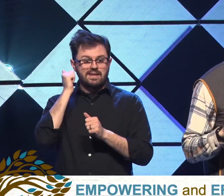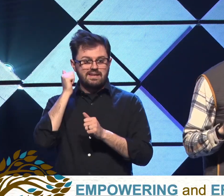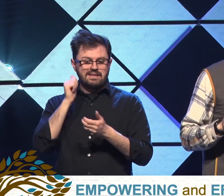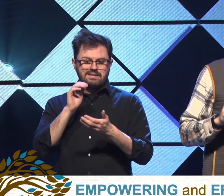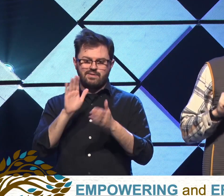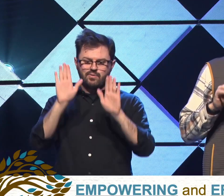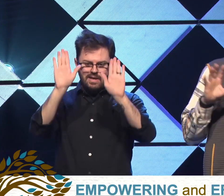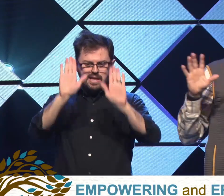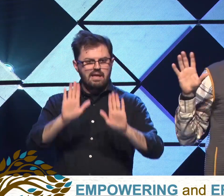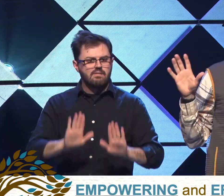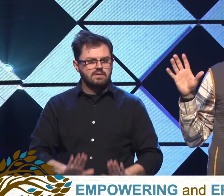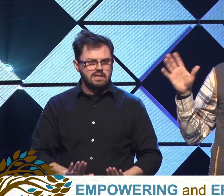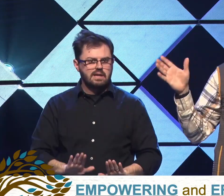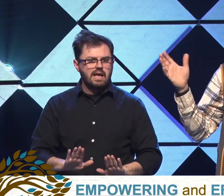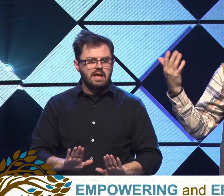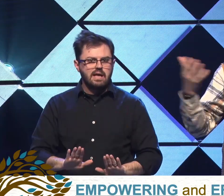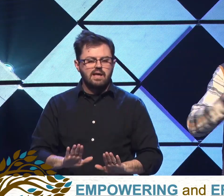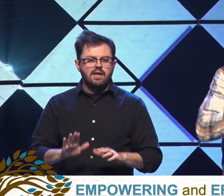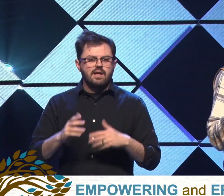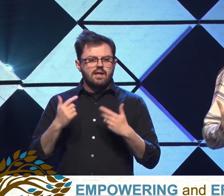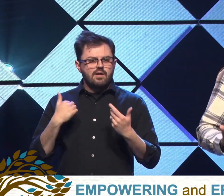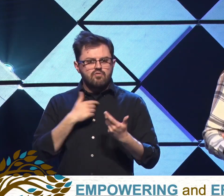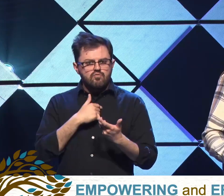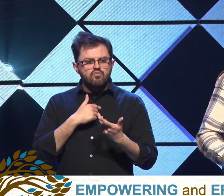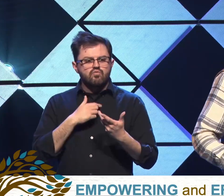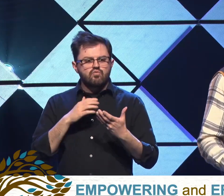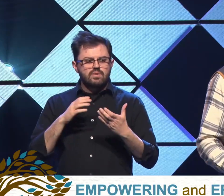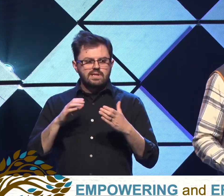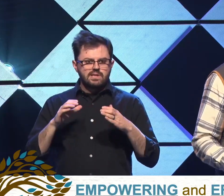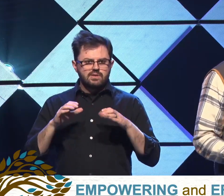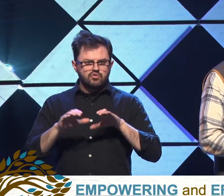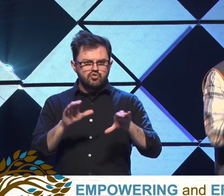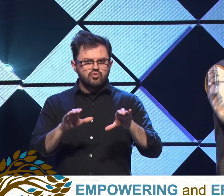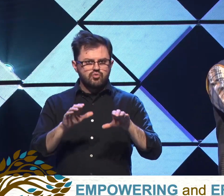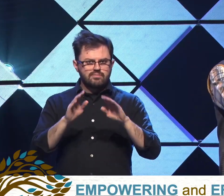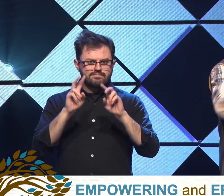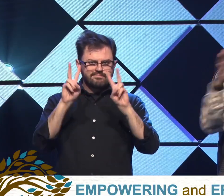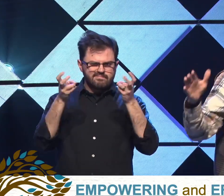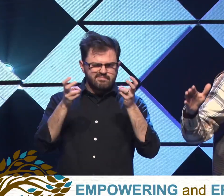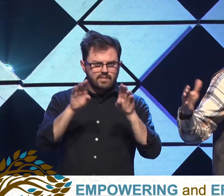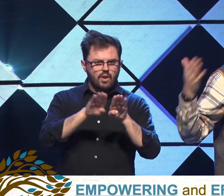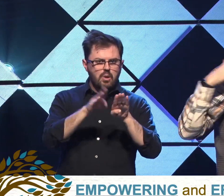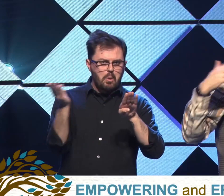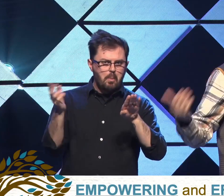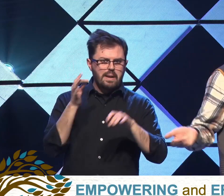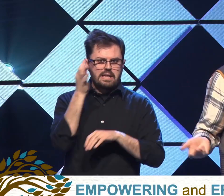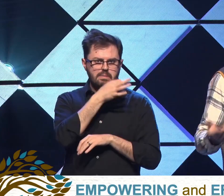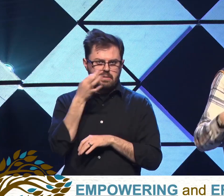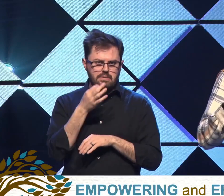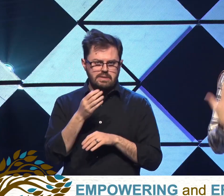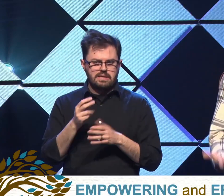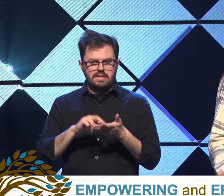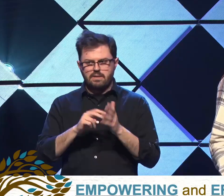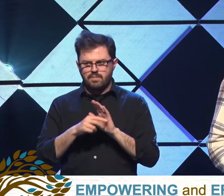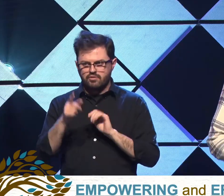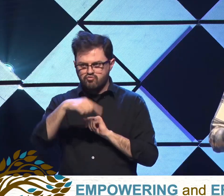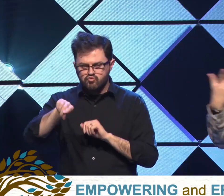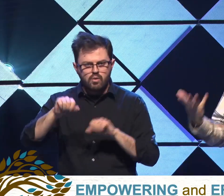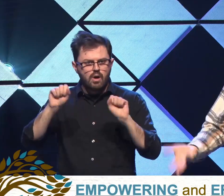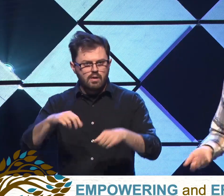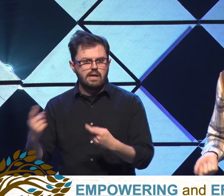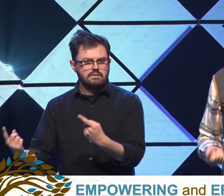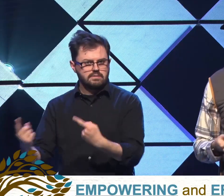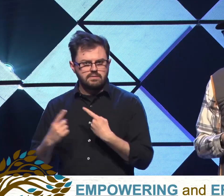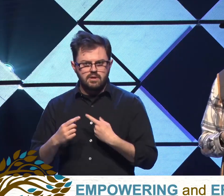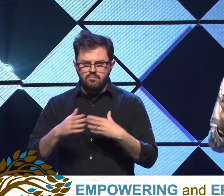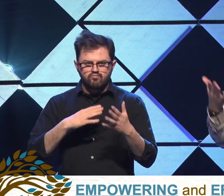backward. And we practice what's called open communion, which means everybody is welcome to the table. Doesn't matter how old you are,